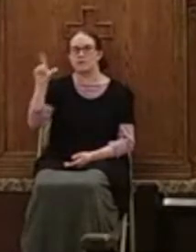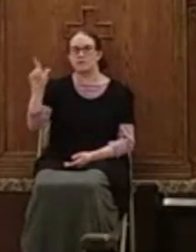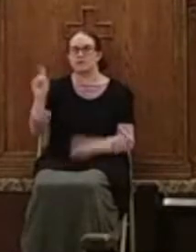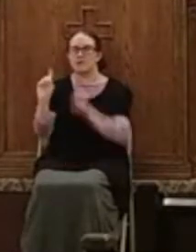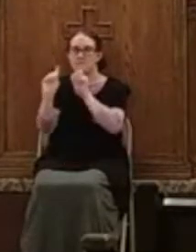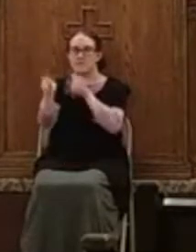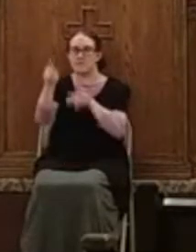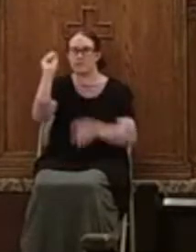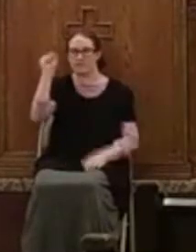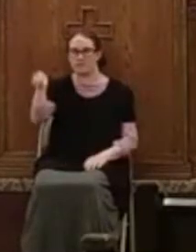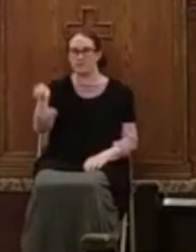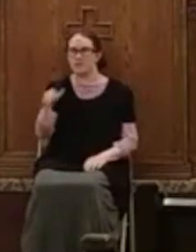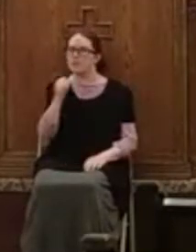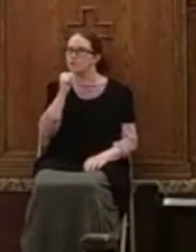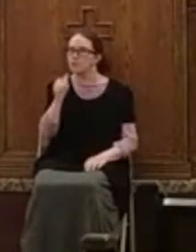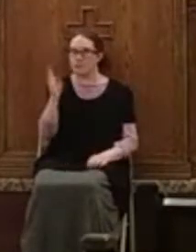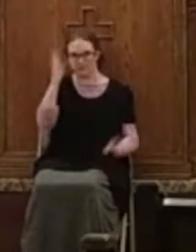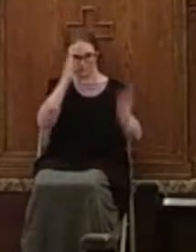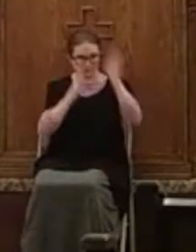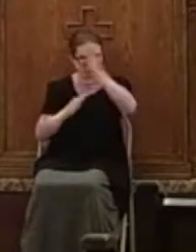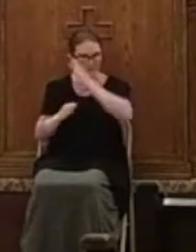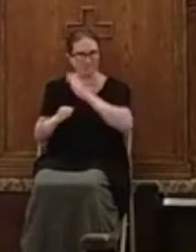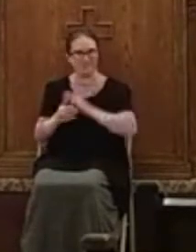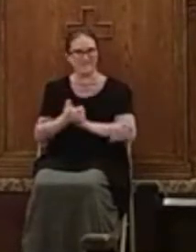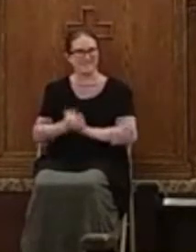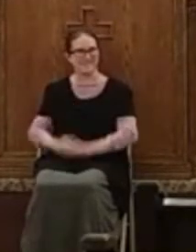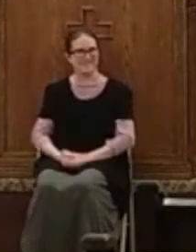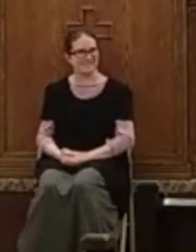answer yes because you don't want to get in trouble.